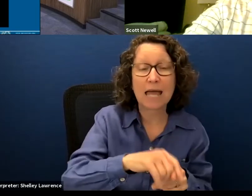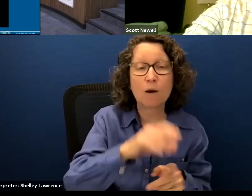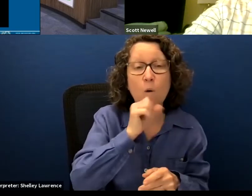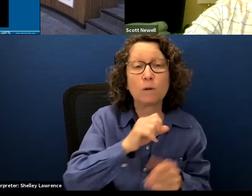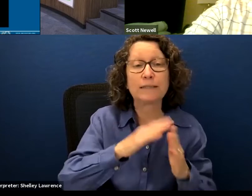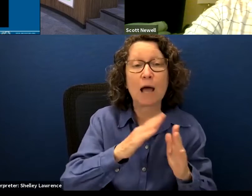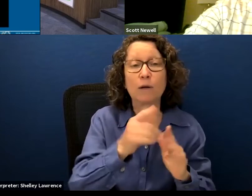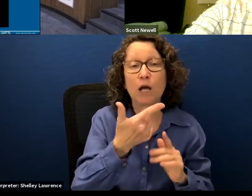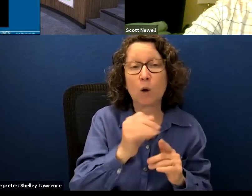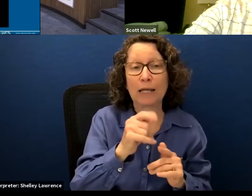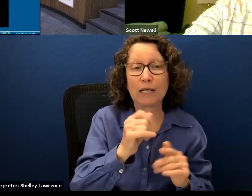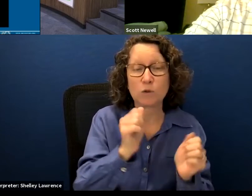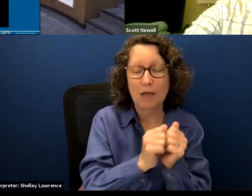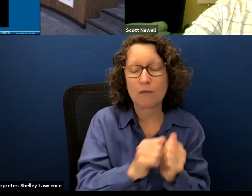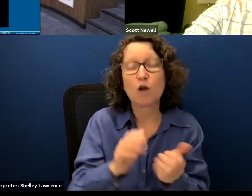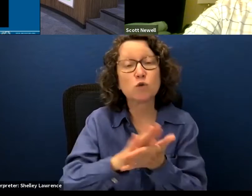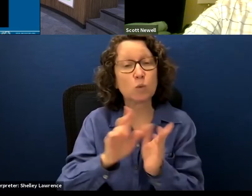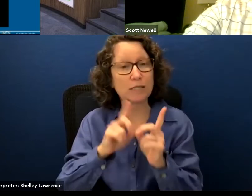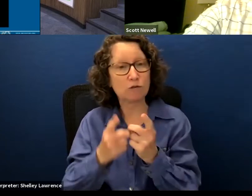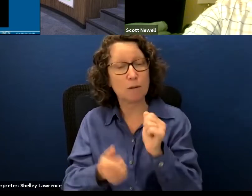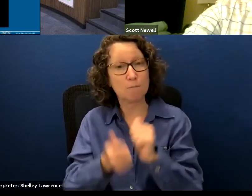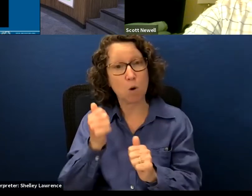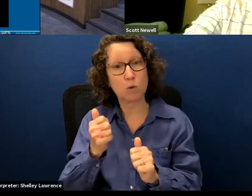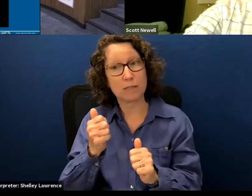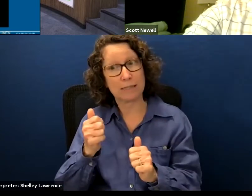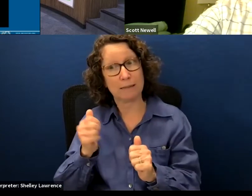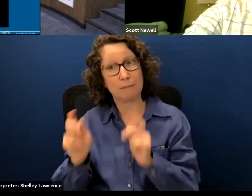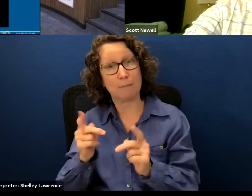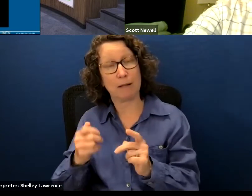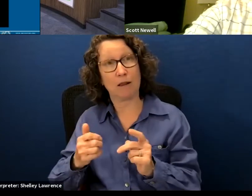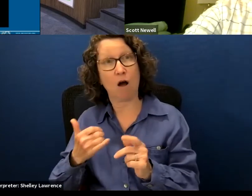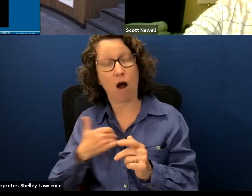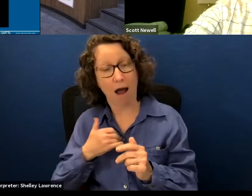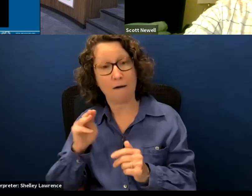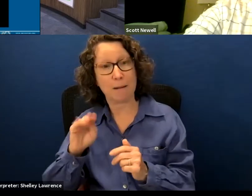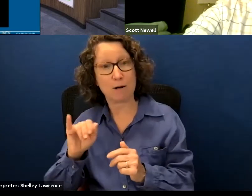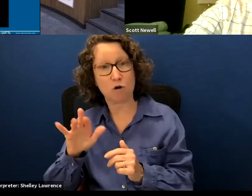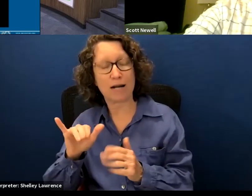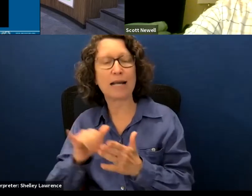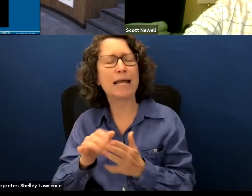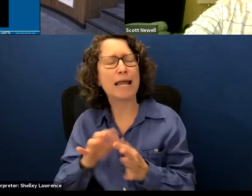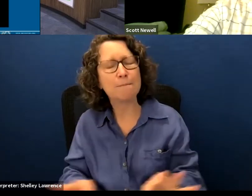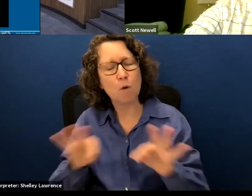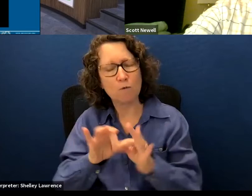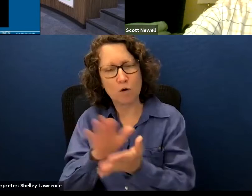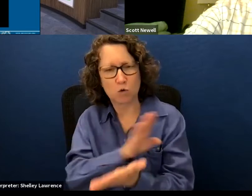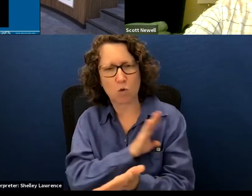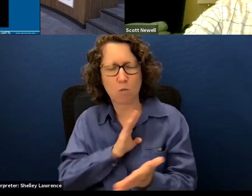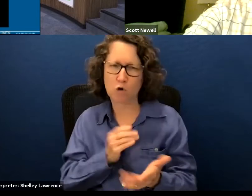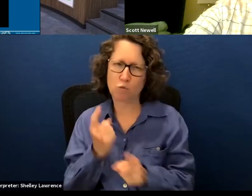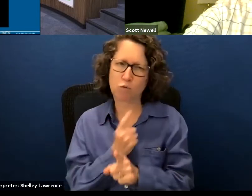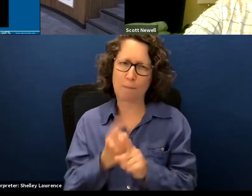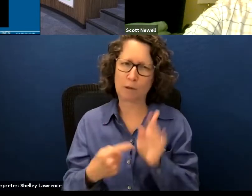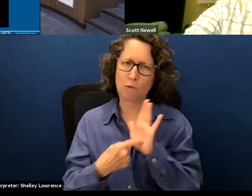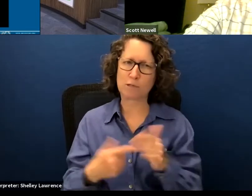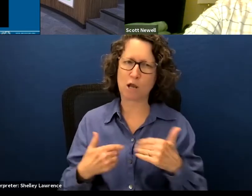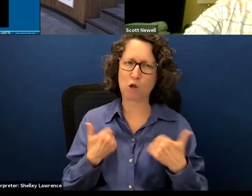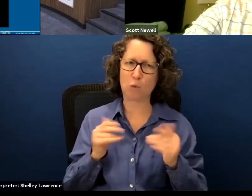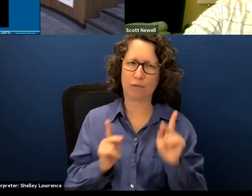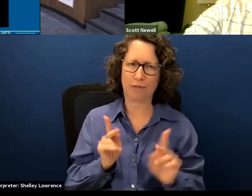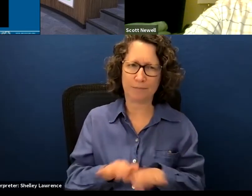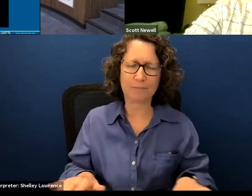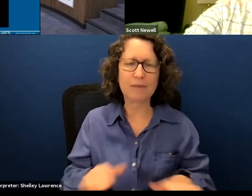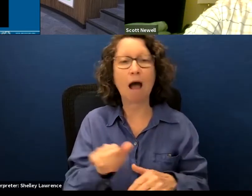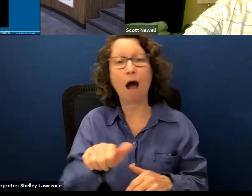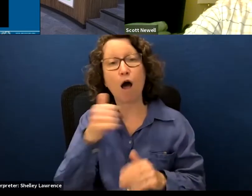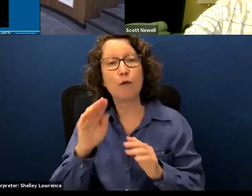together. In a school district that is majority minority, this is especially important for the school board to properly represent their youth. In terms of the other